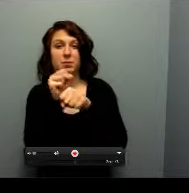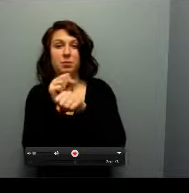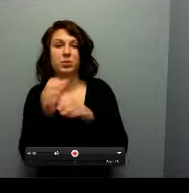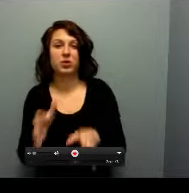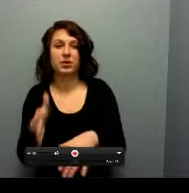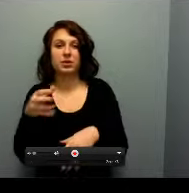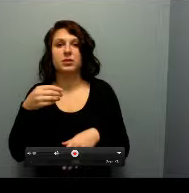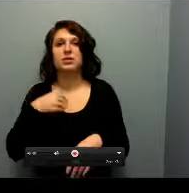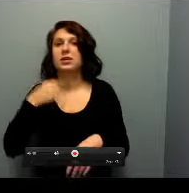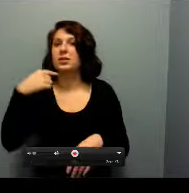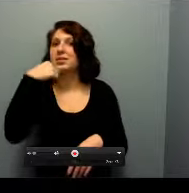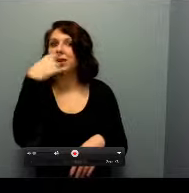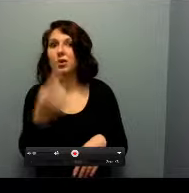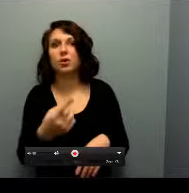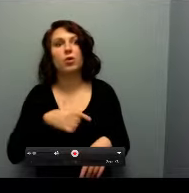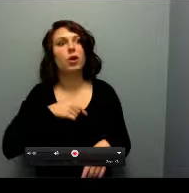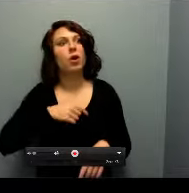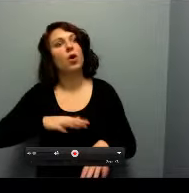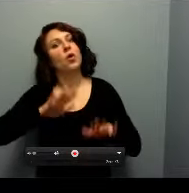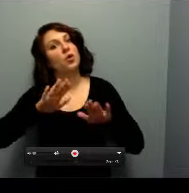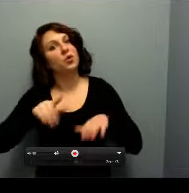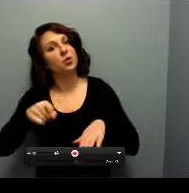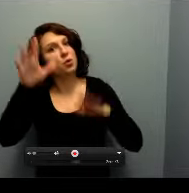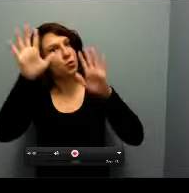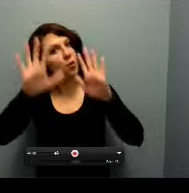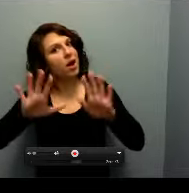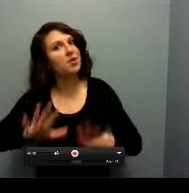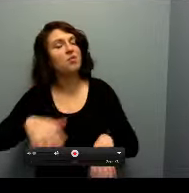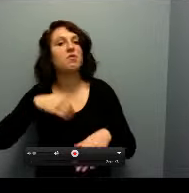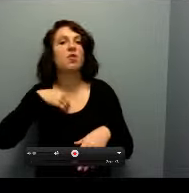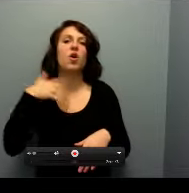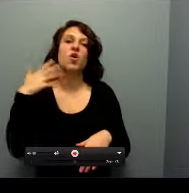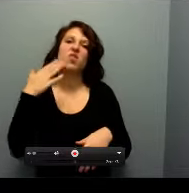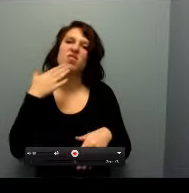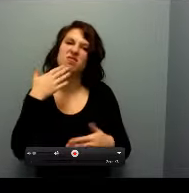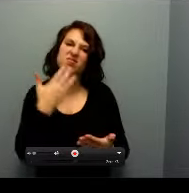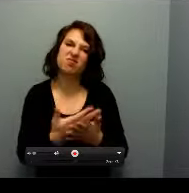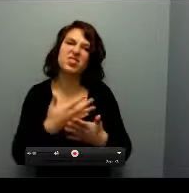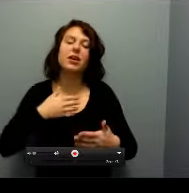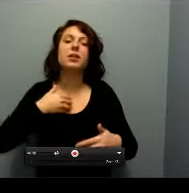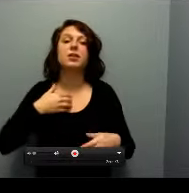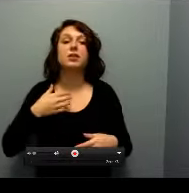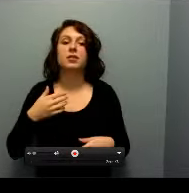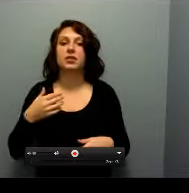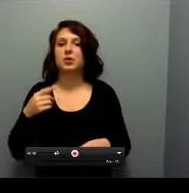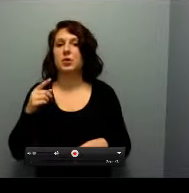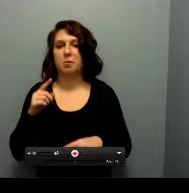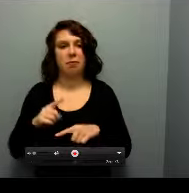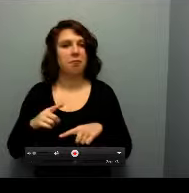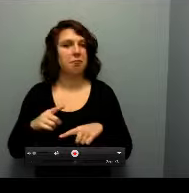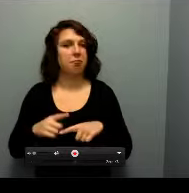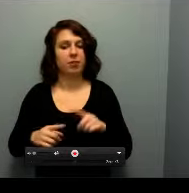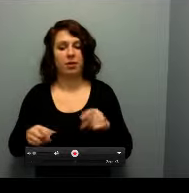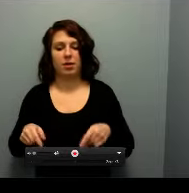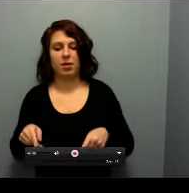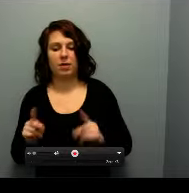Of course, we all love that kind of thing, but you shouldn't let that affect the way you rate